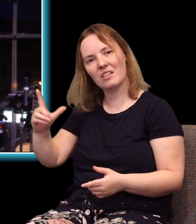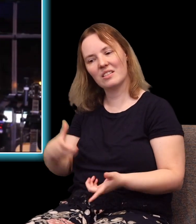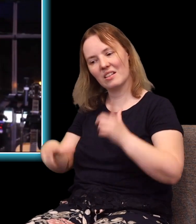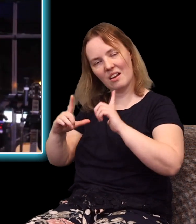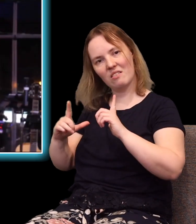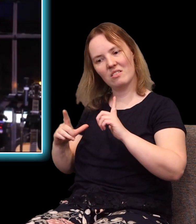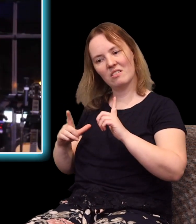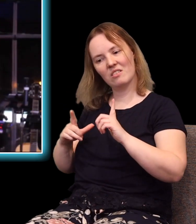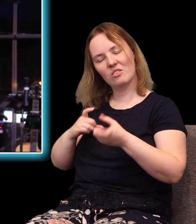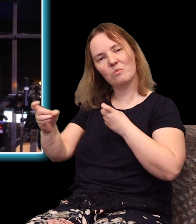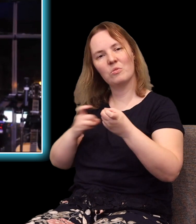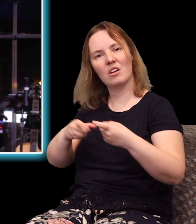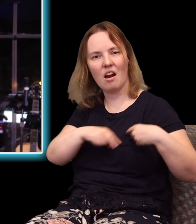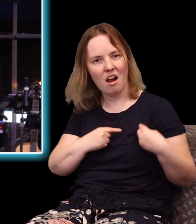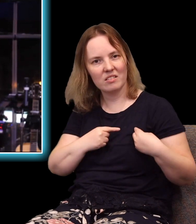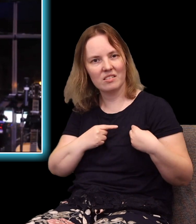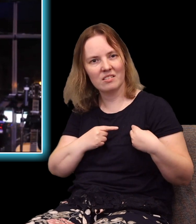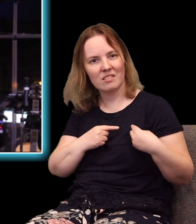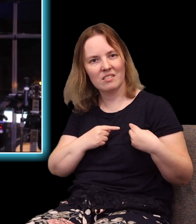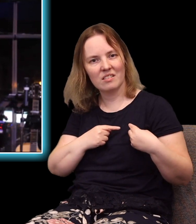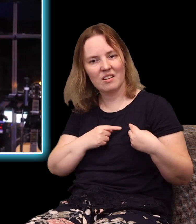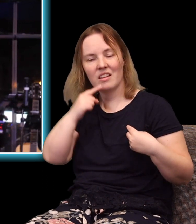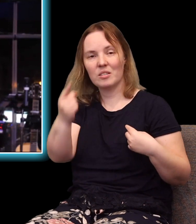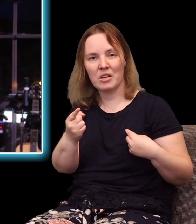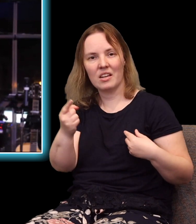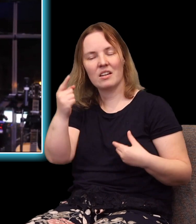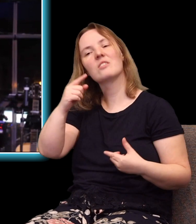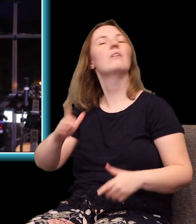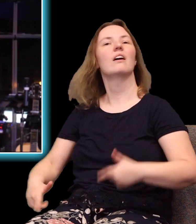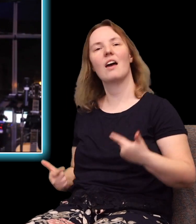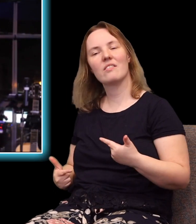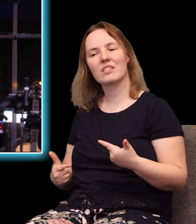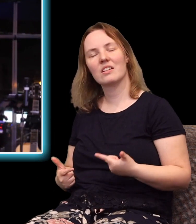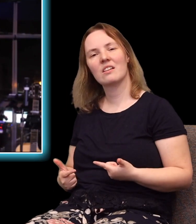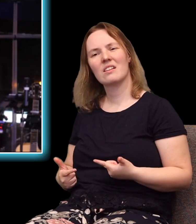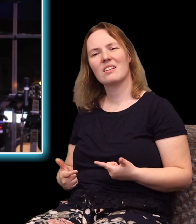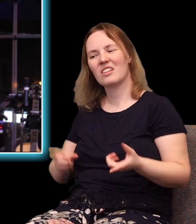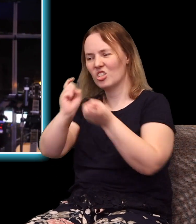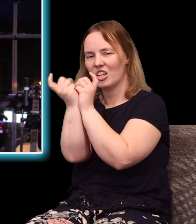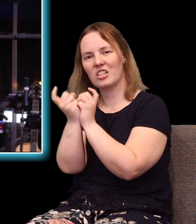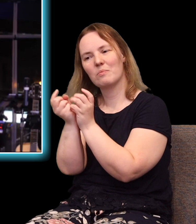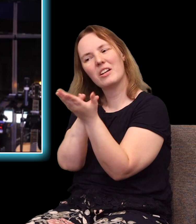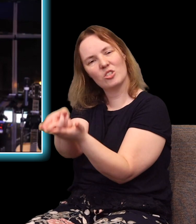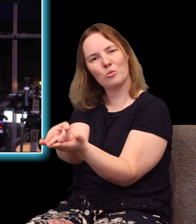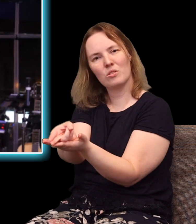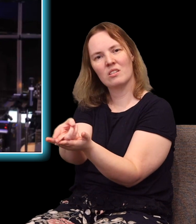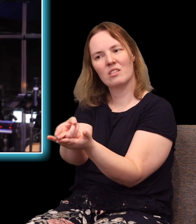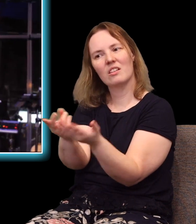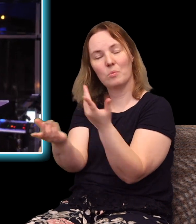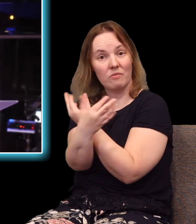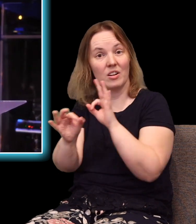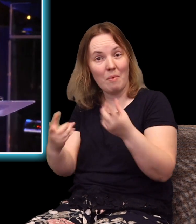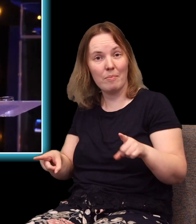to rule our hearts and speak into our lives. He's allowed to shape us by his truth, and that's where there comes